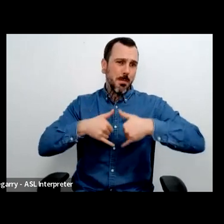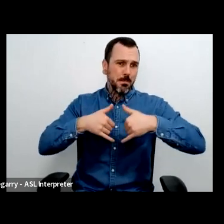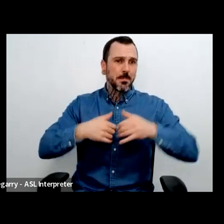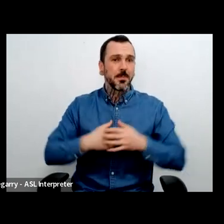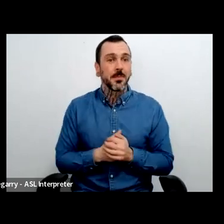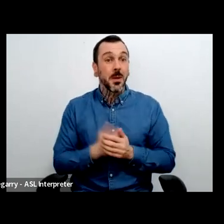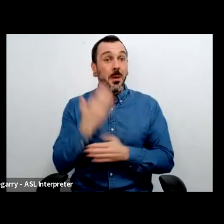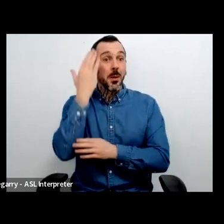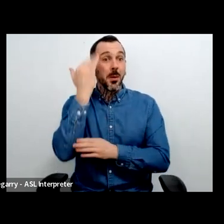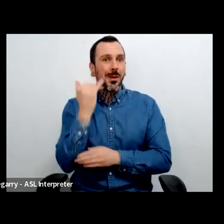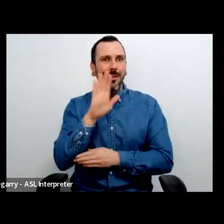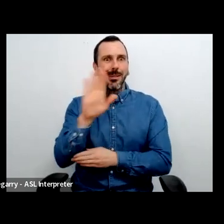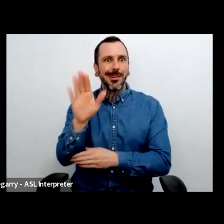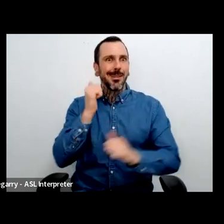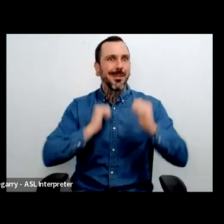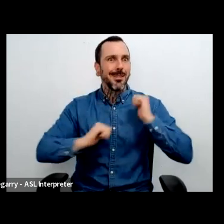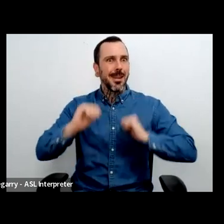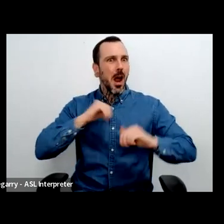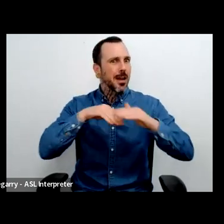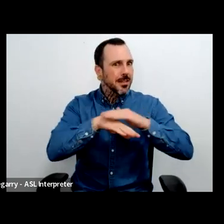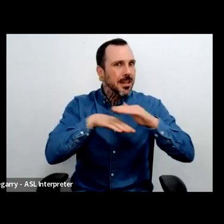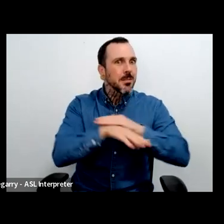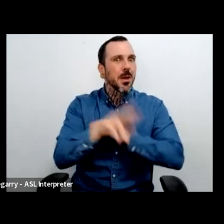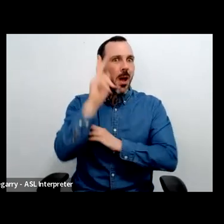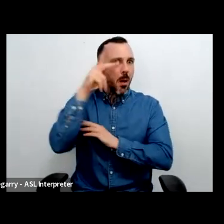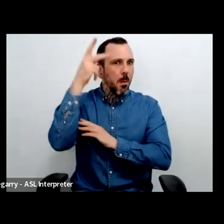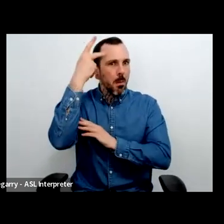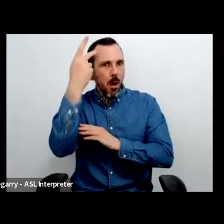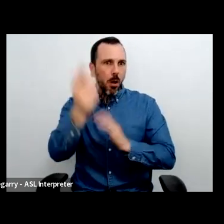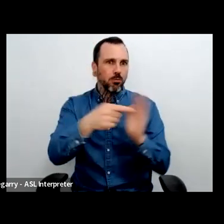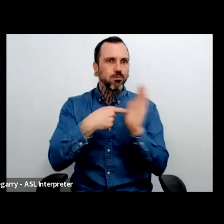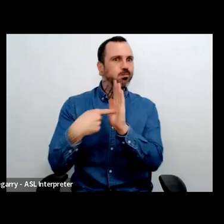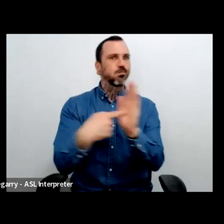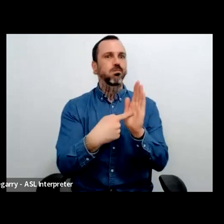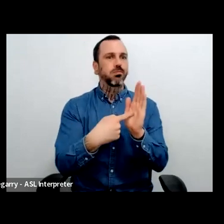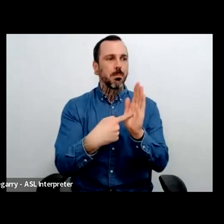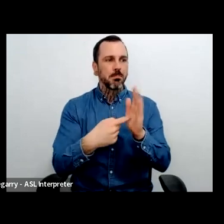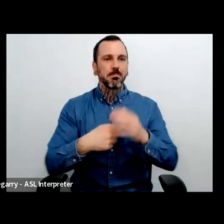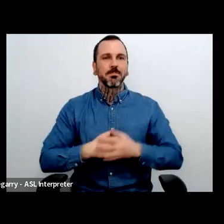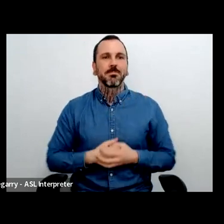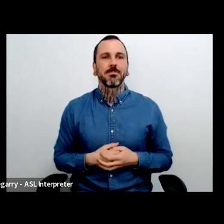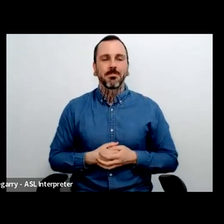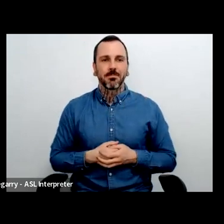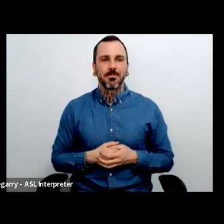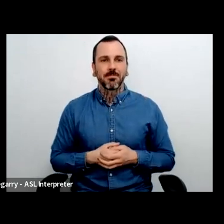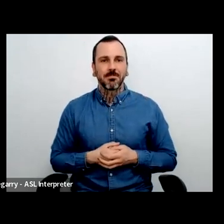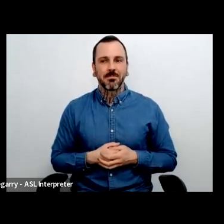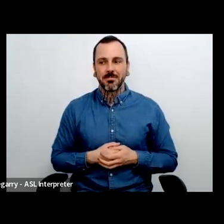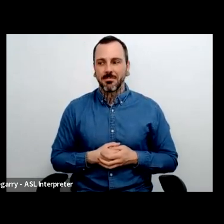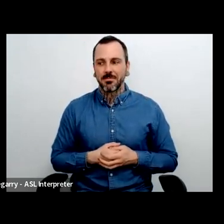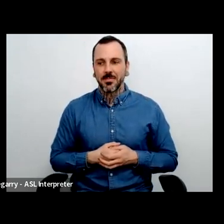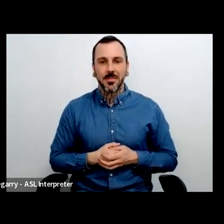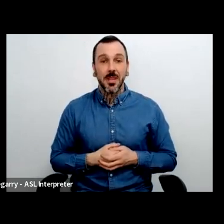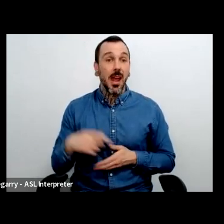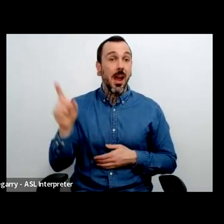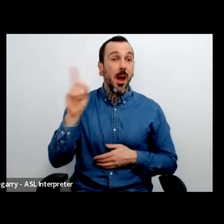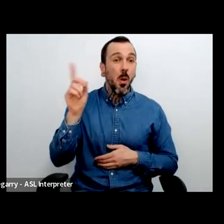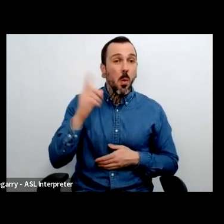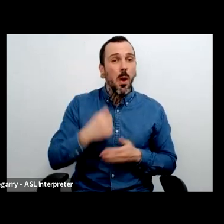and accessible theater experiences in both small indie productions and large